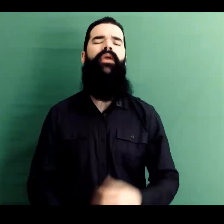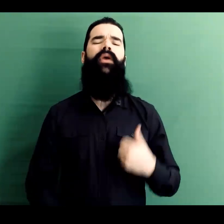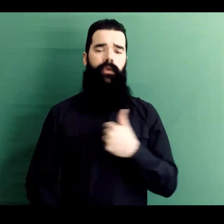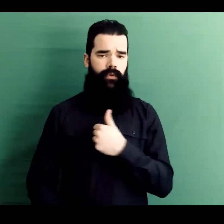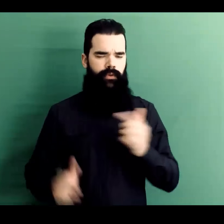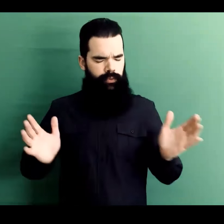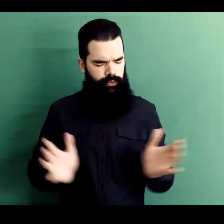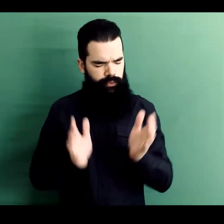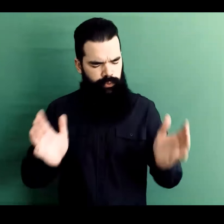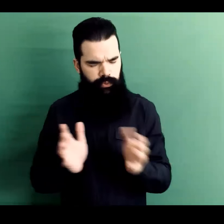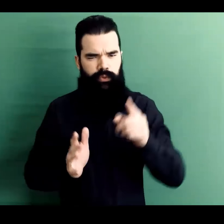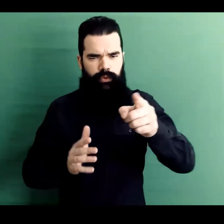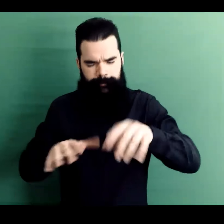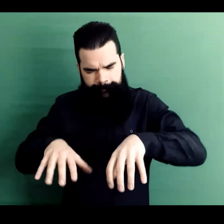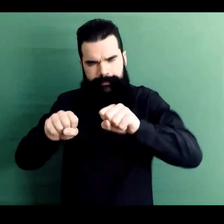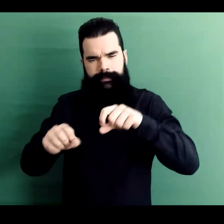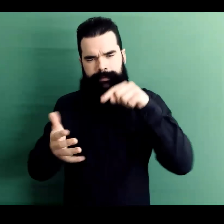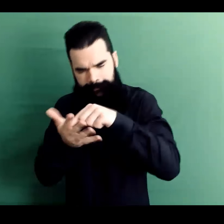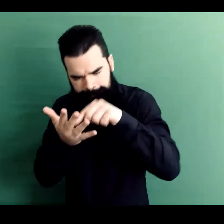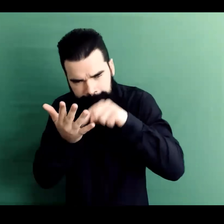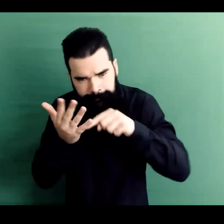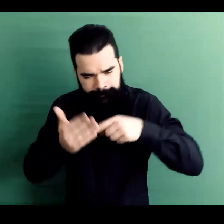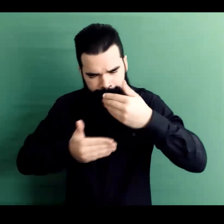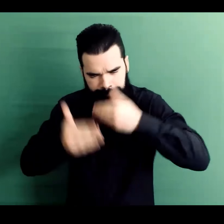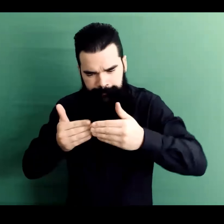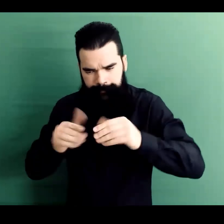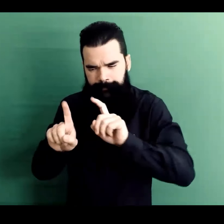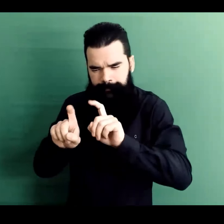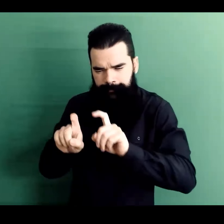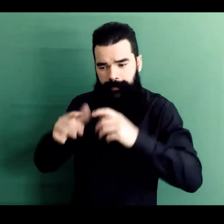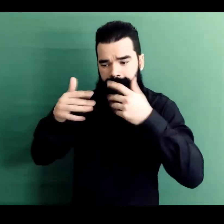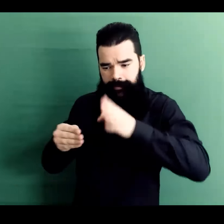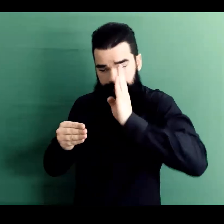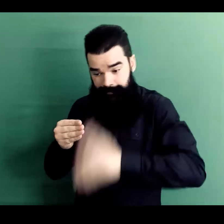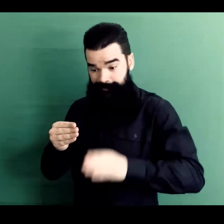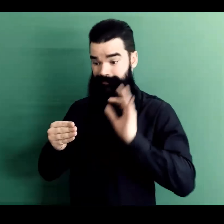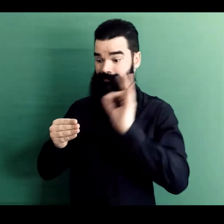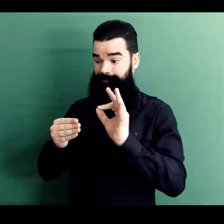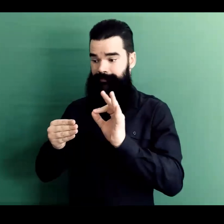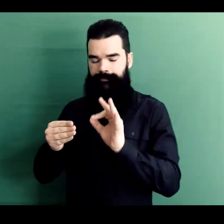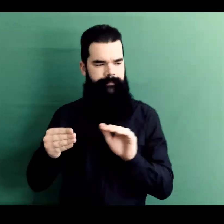Be sure to take the survey and encourage others to participate.